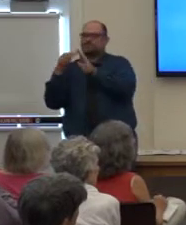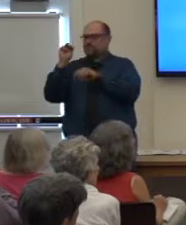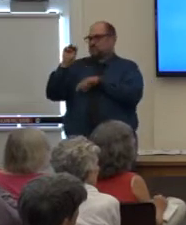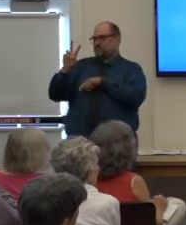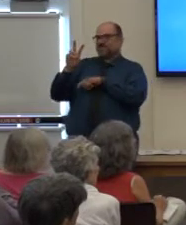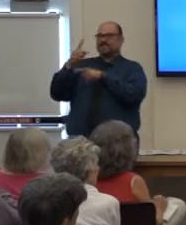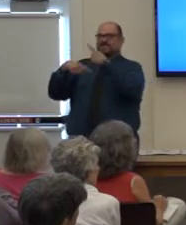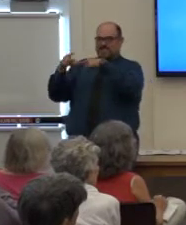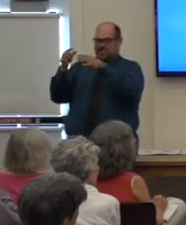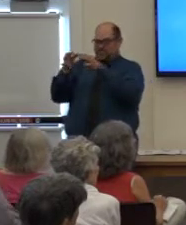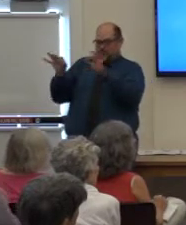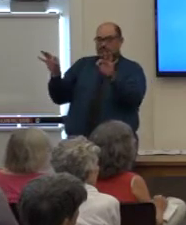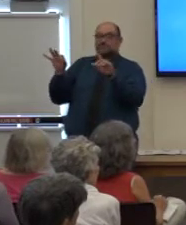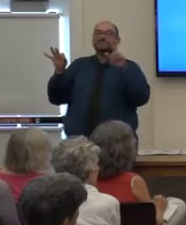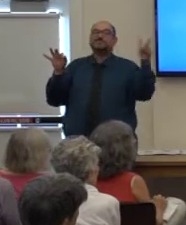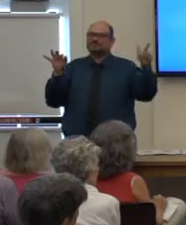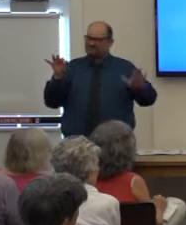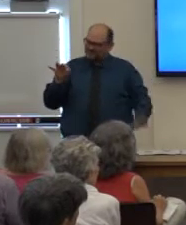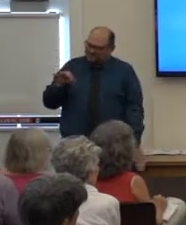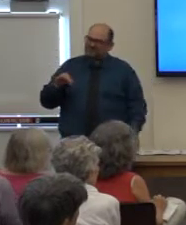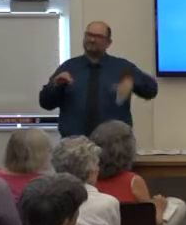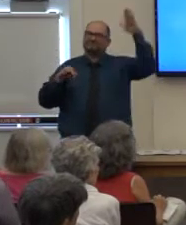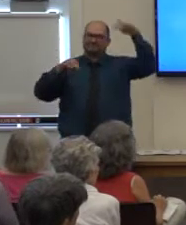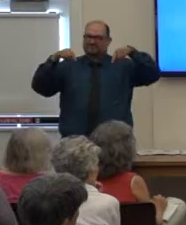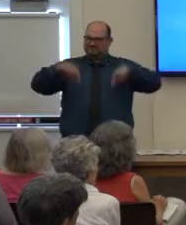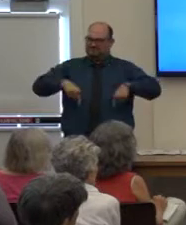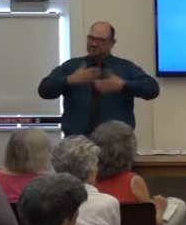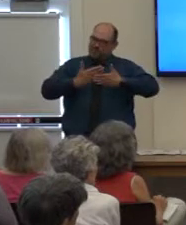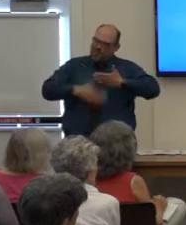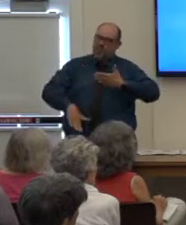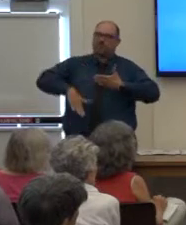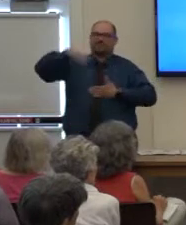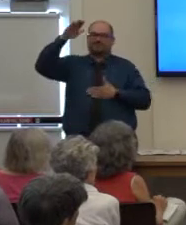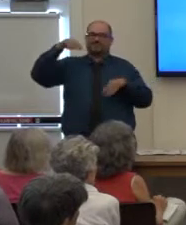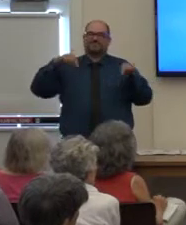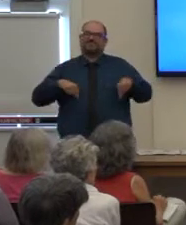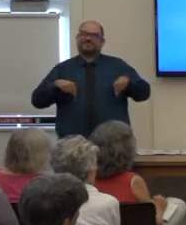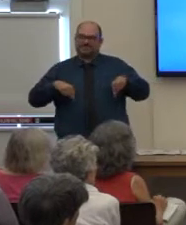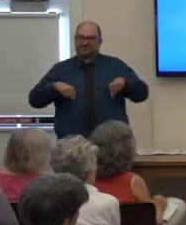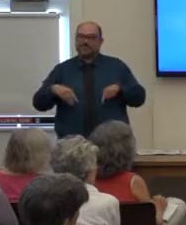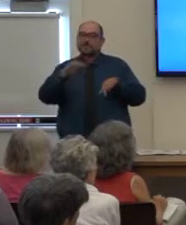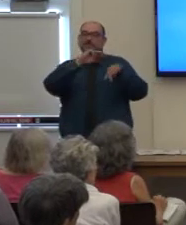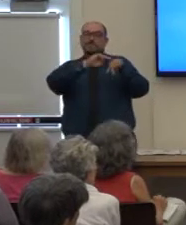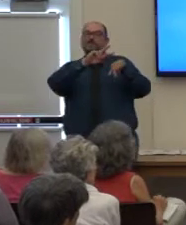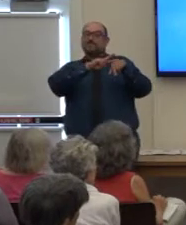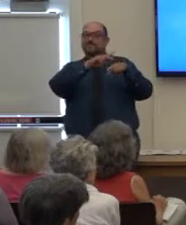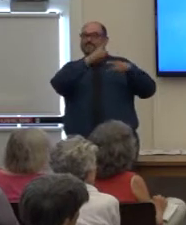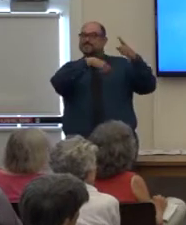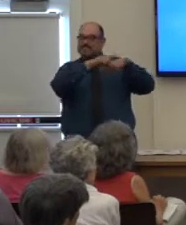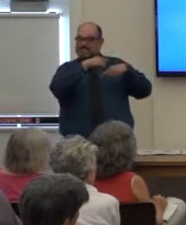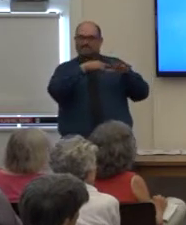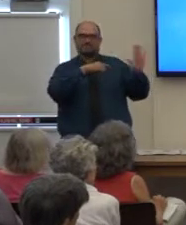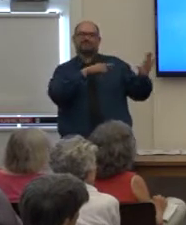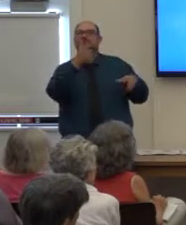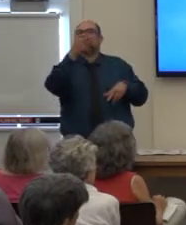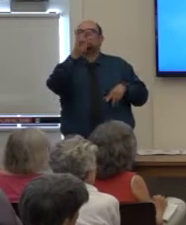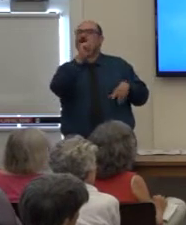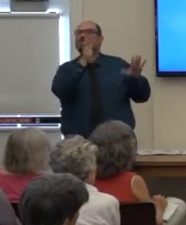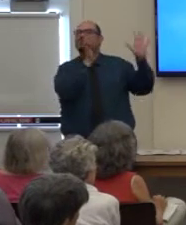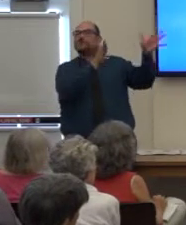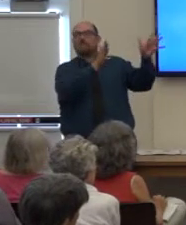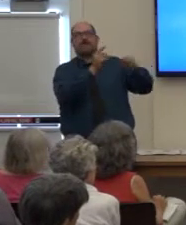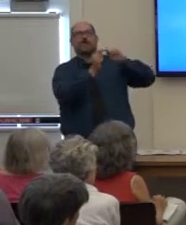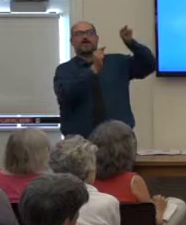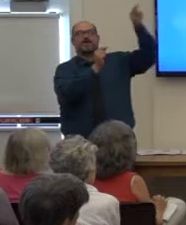She learned Martha's Vineyard Sign Language from her great-grandmother, Emily Howland Poole. She learned American Sign Language at